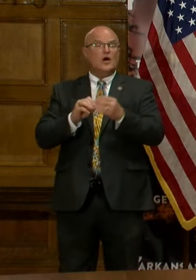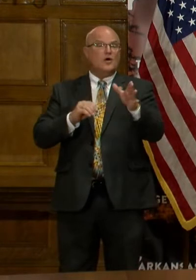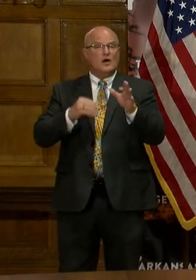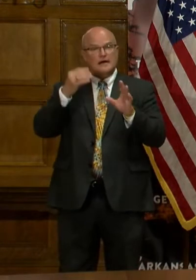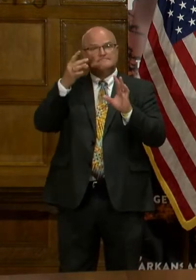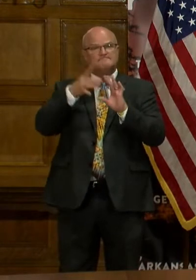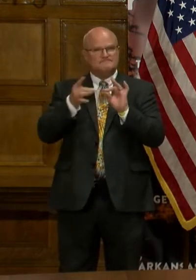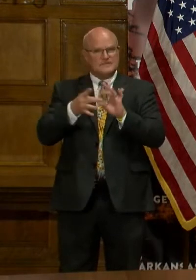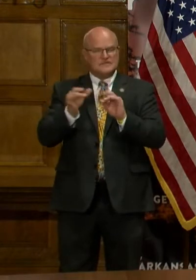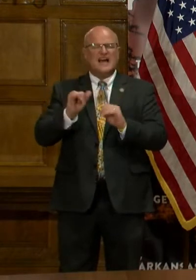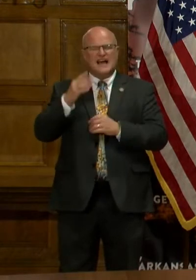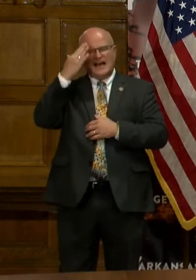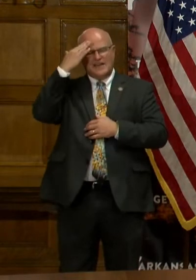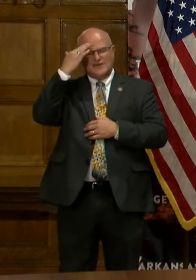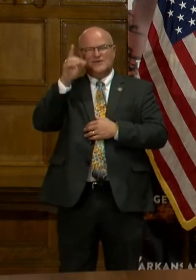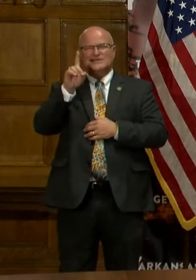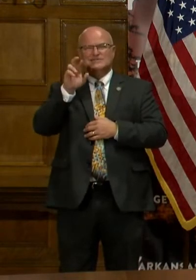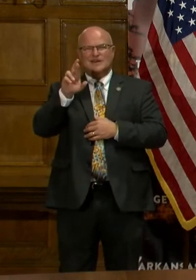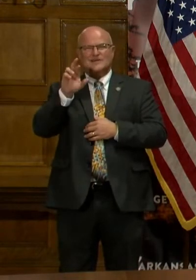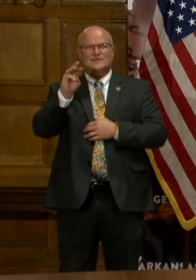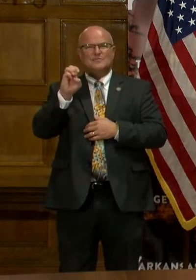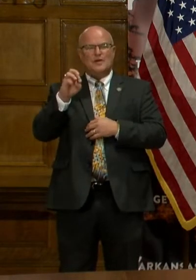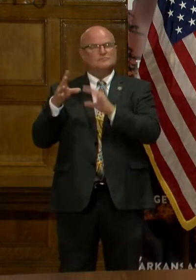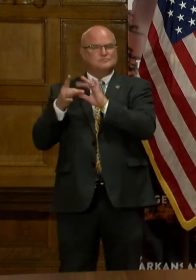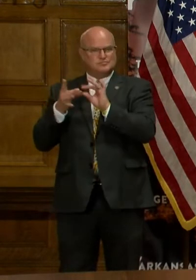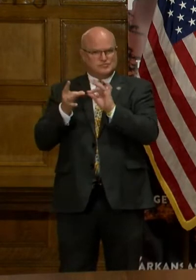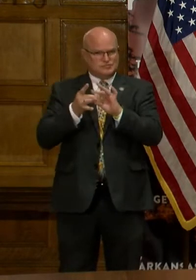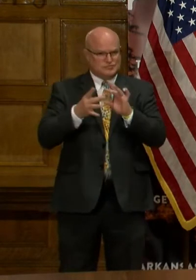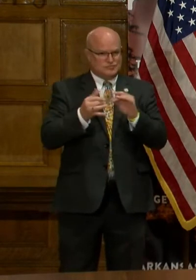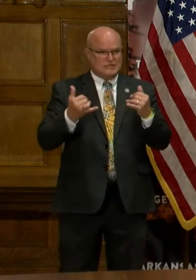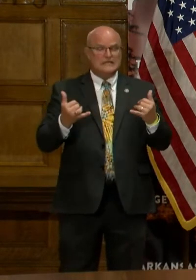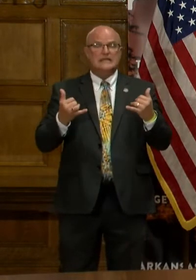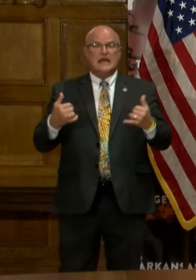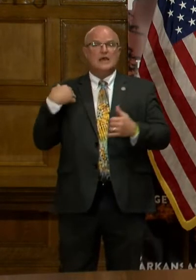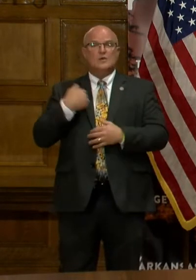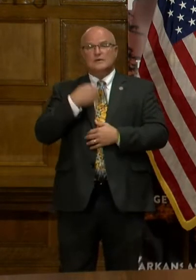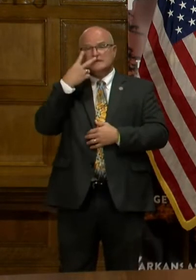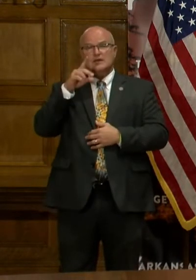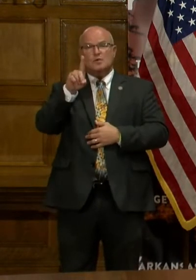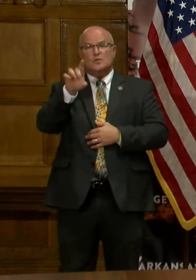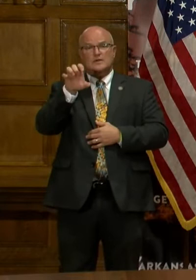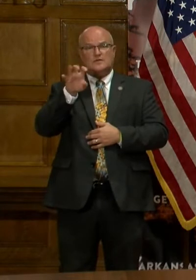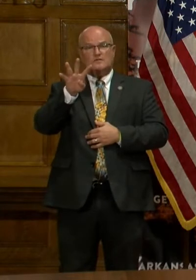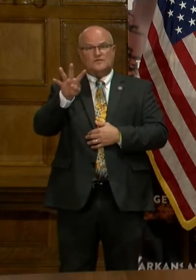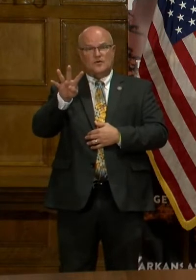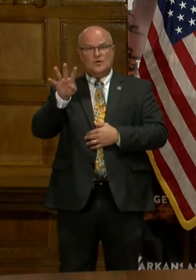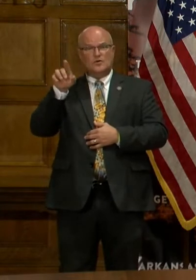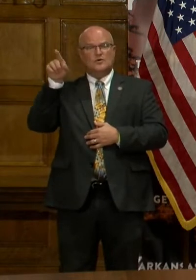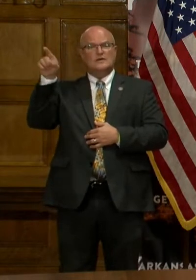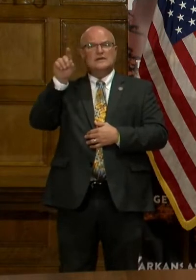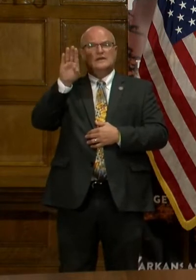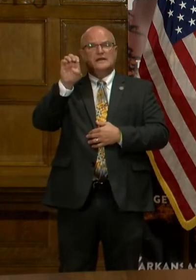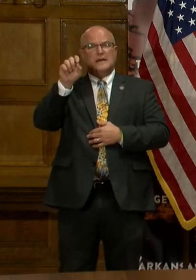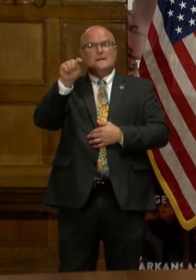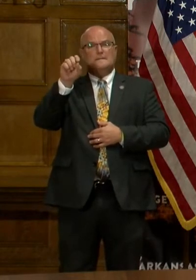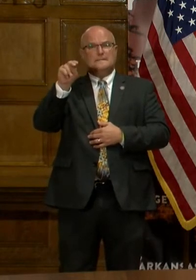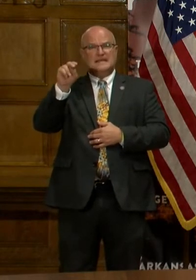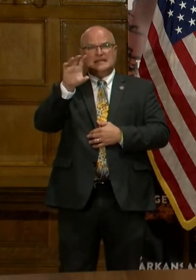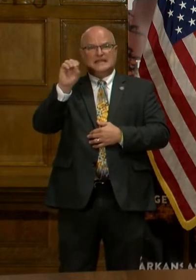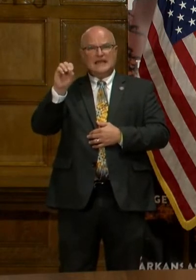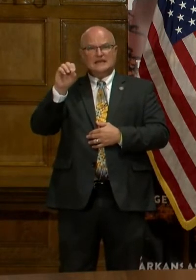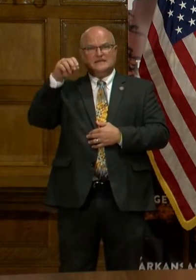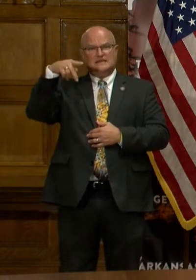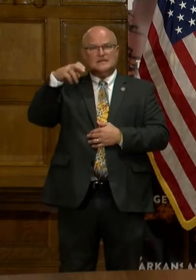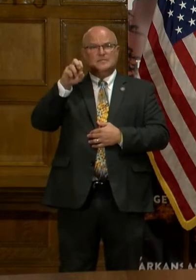I know Dr. Romero will talk about a number of things. Today we see 104 cases in Benton County. There's